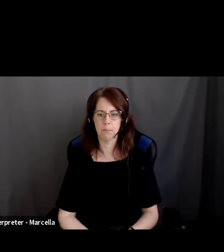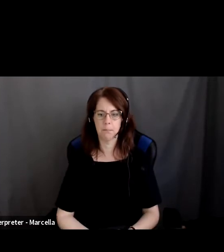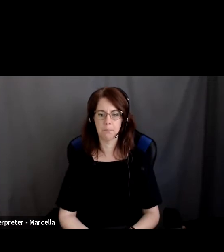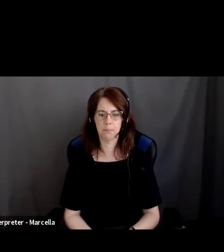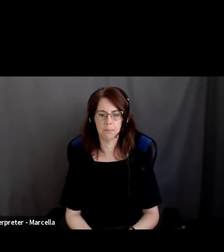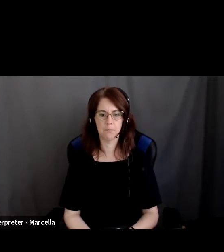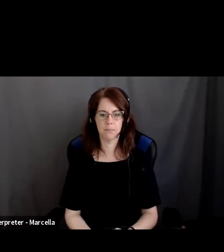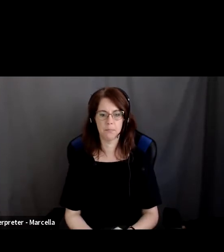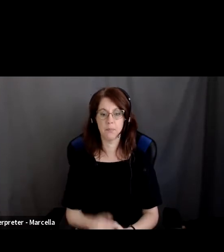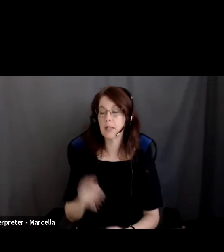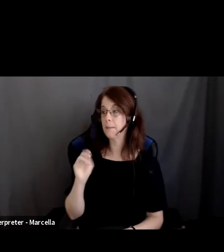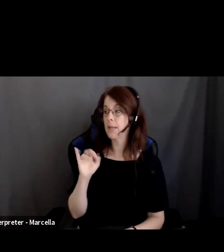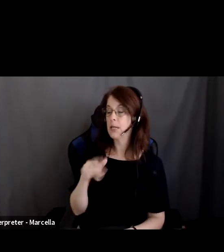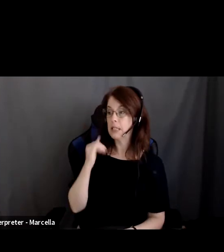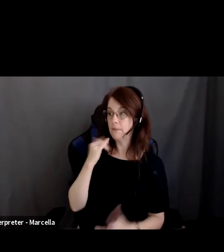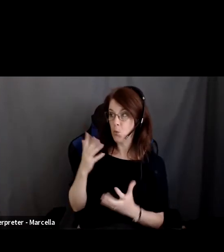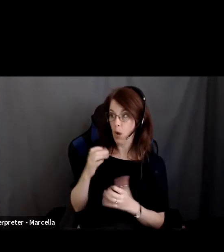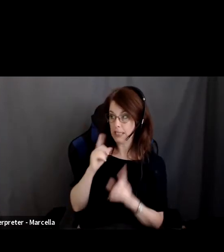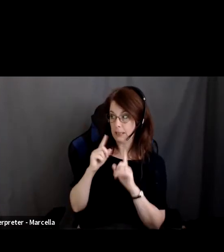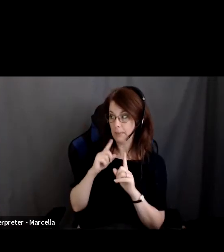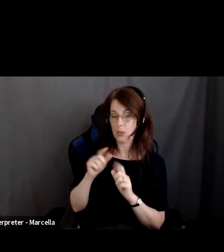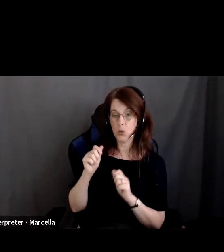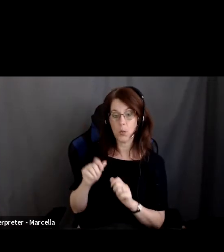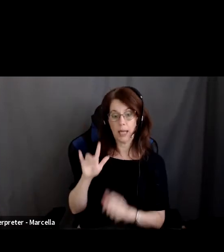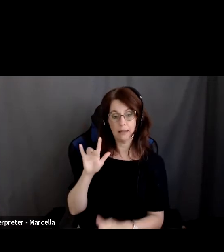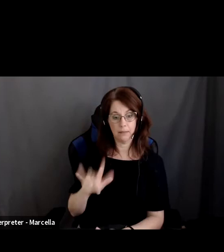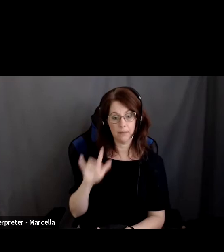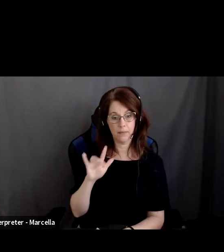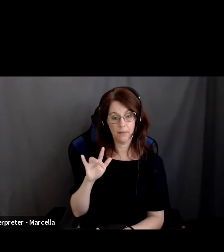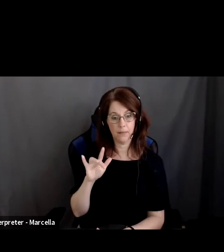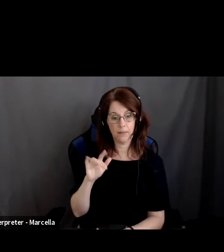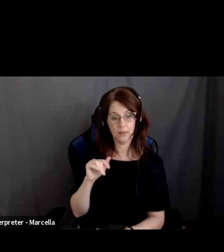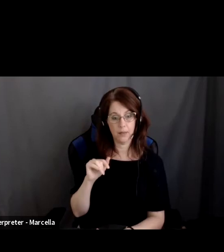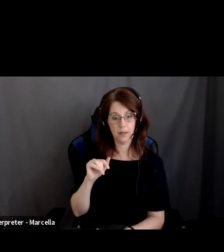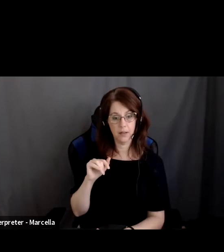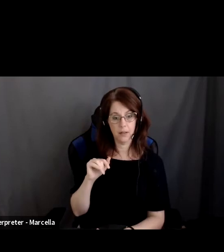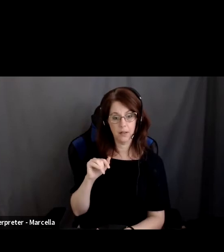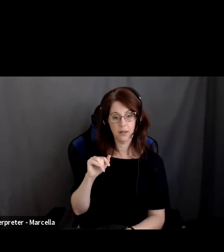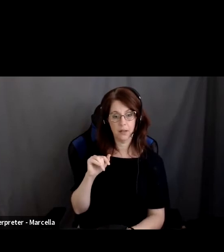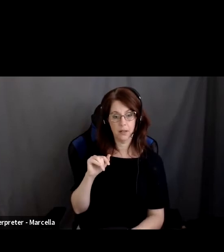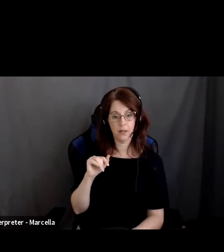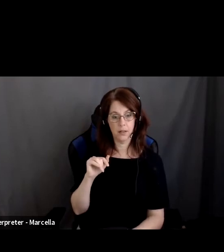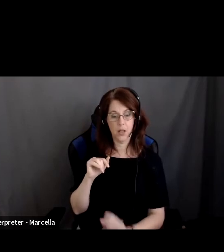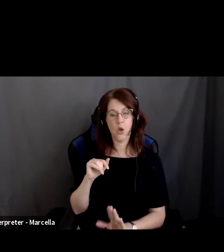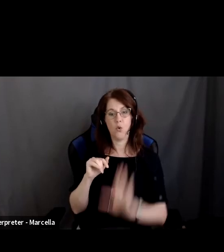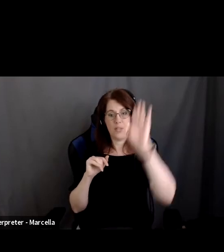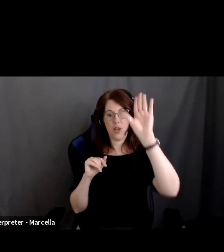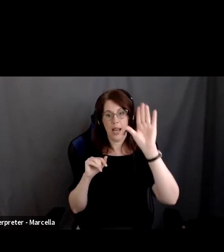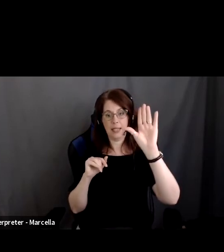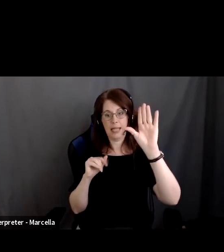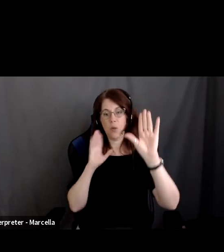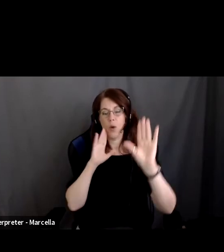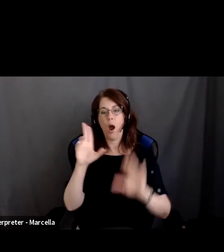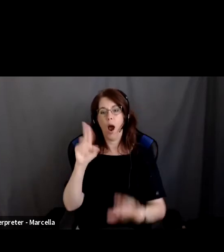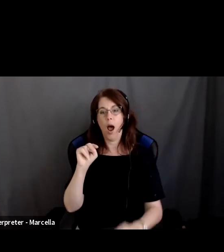If you would like to speak, you can go ahead and raise your hand and we can unmute